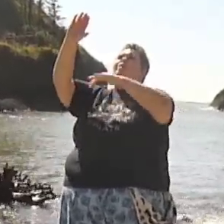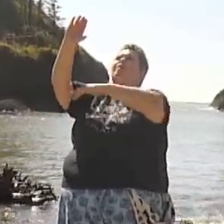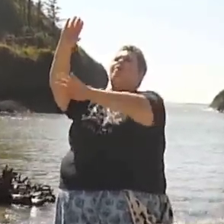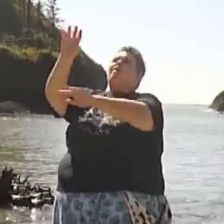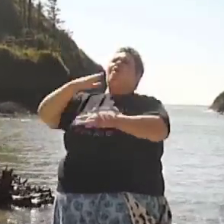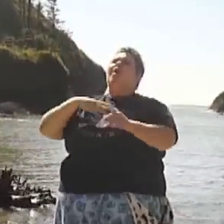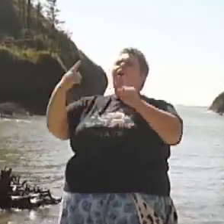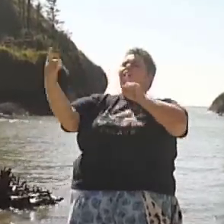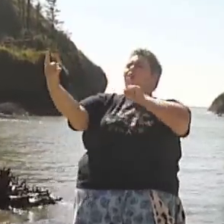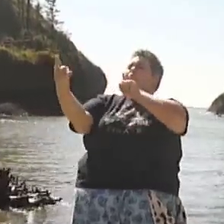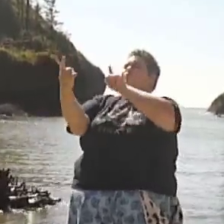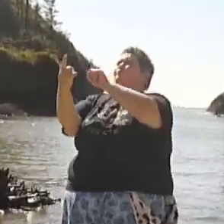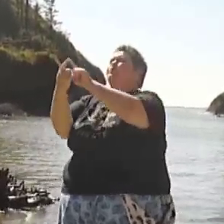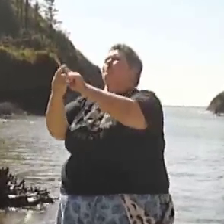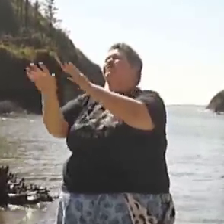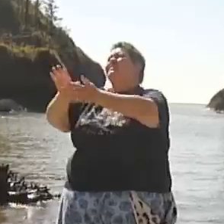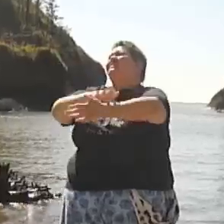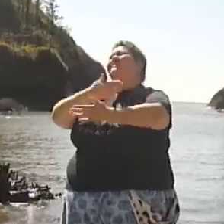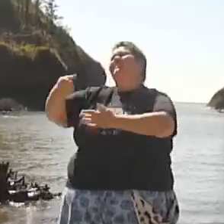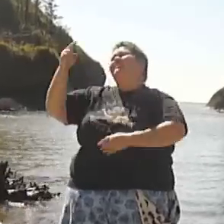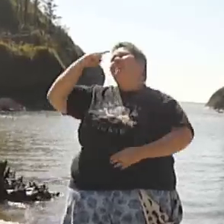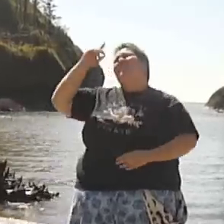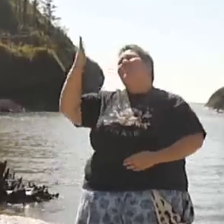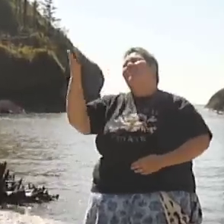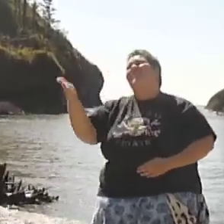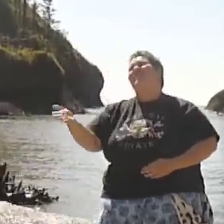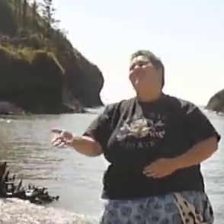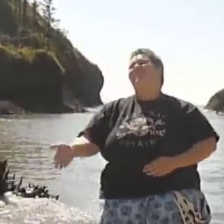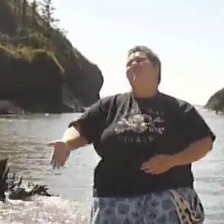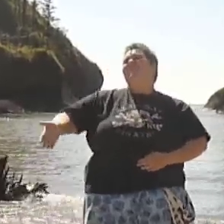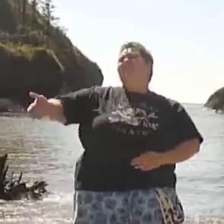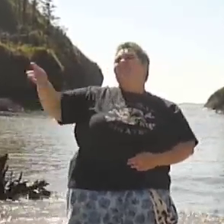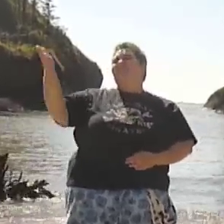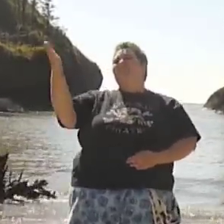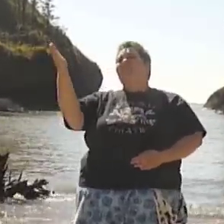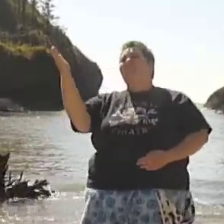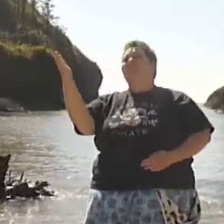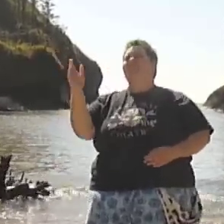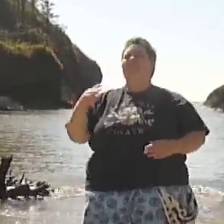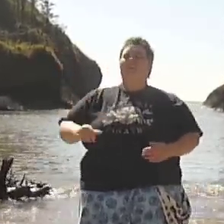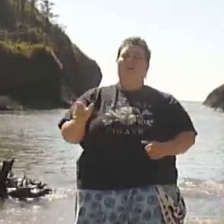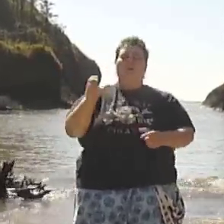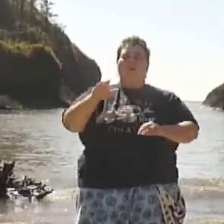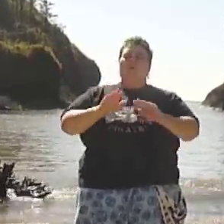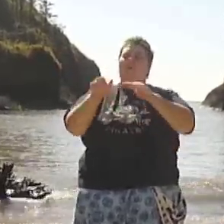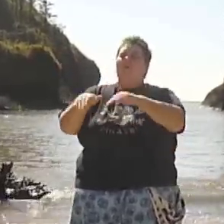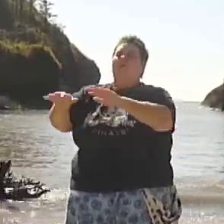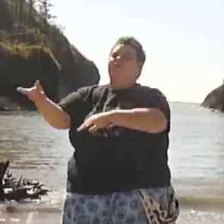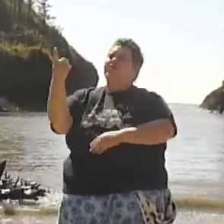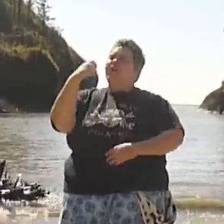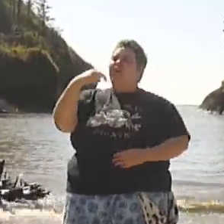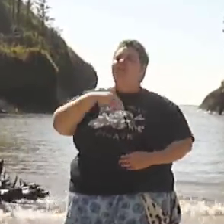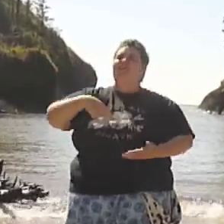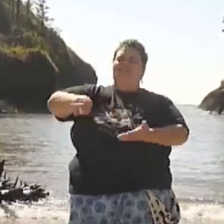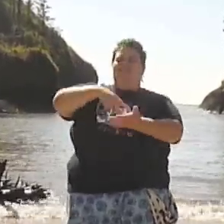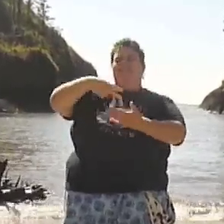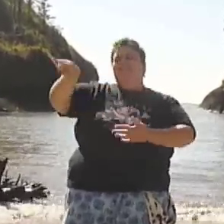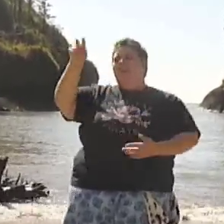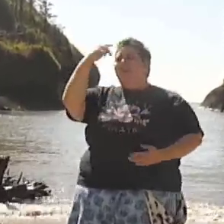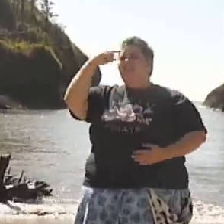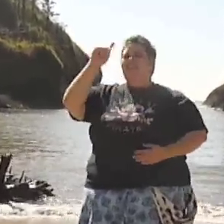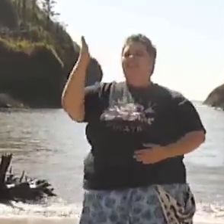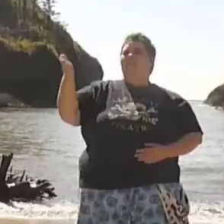I'll sing to you. I'll gladly come and see you soon. What a fit me come and dance to